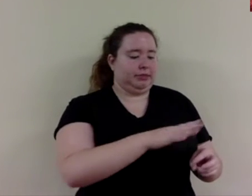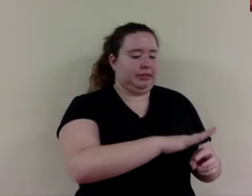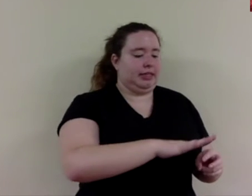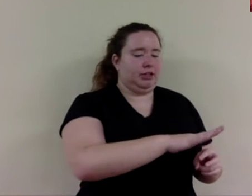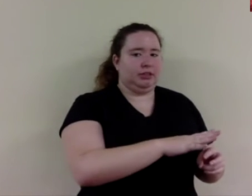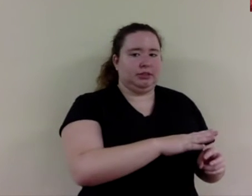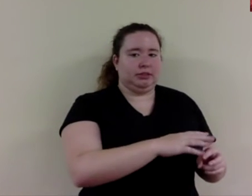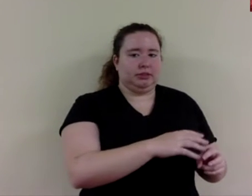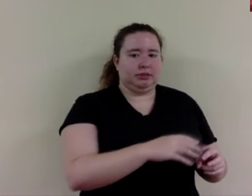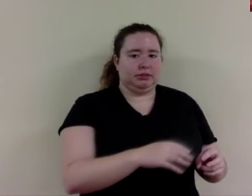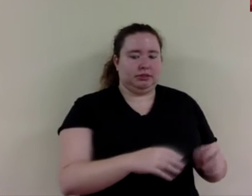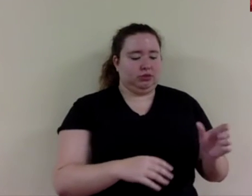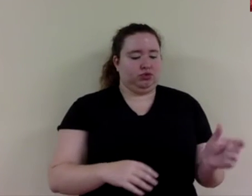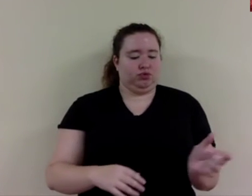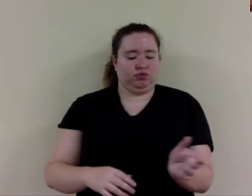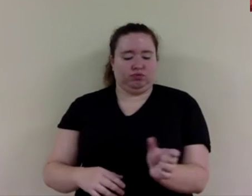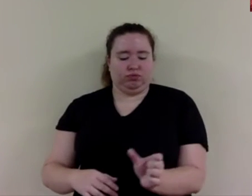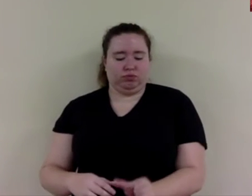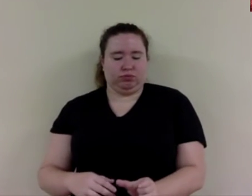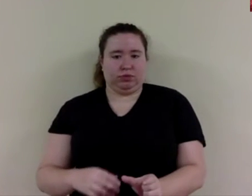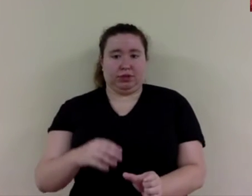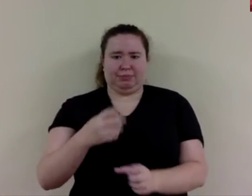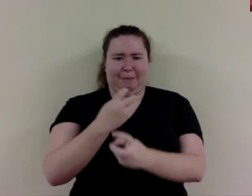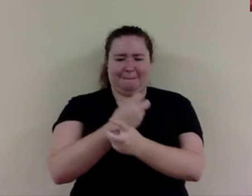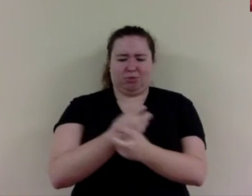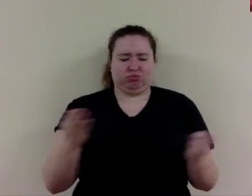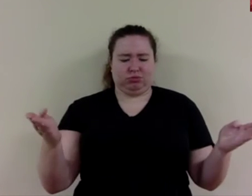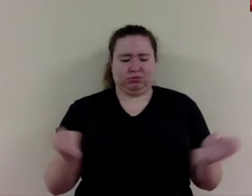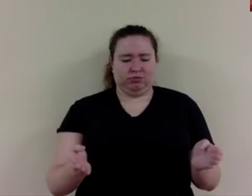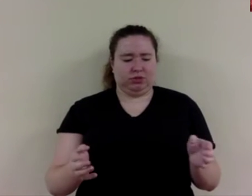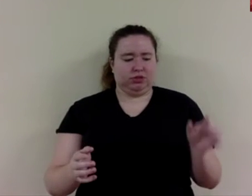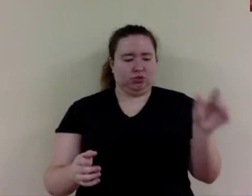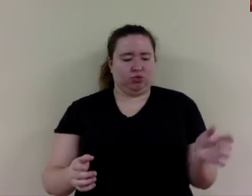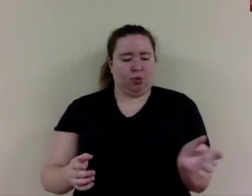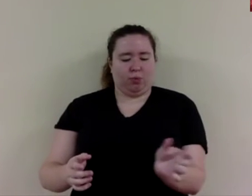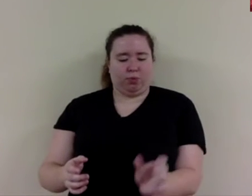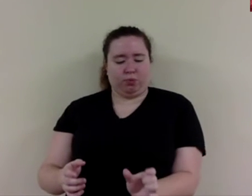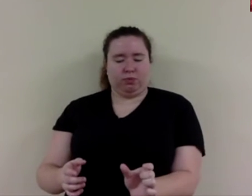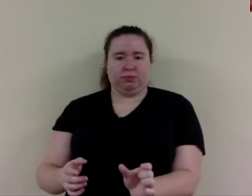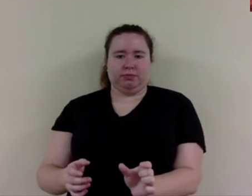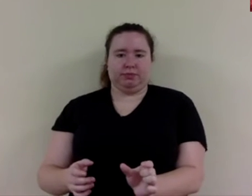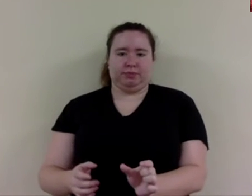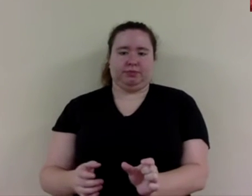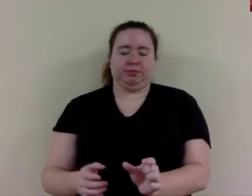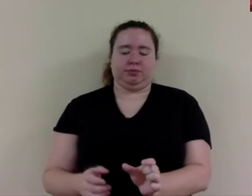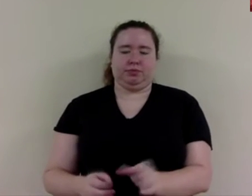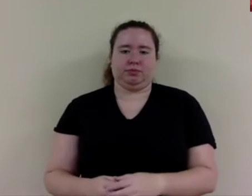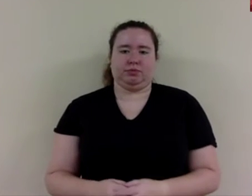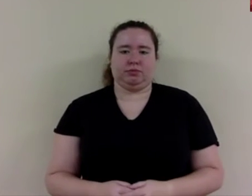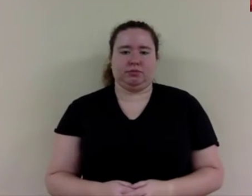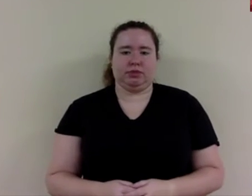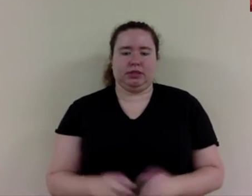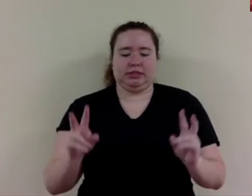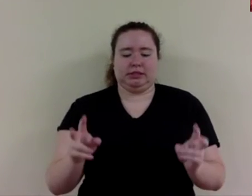travels down into an imaginary ring formed by the bones in your pelvis, the descending colon will form an S-shaped curve, sometimes